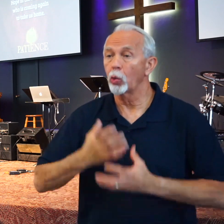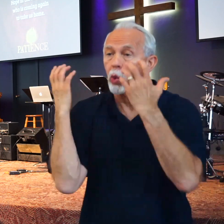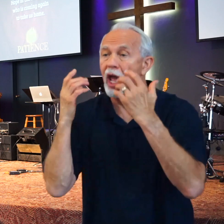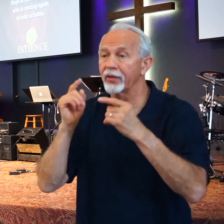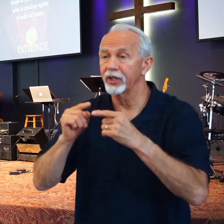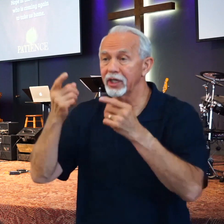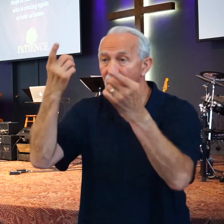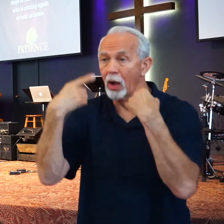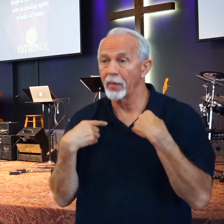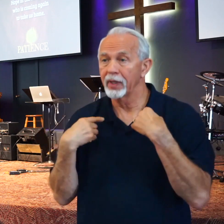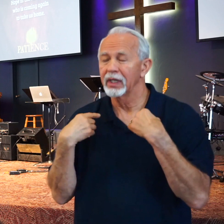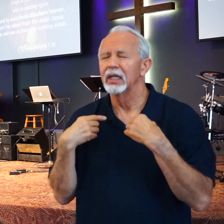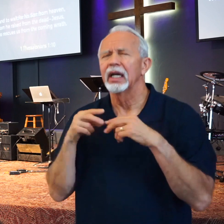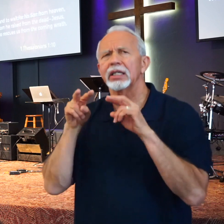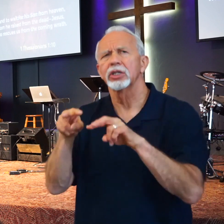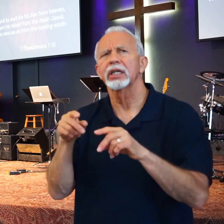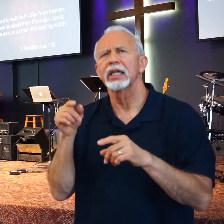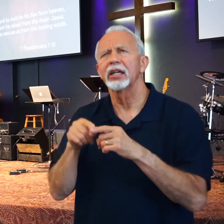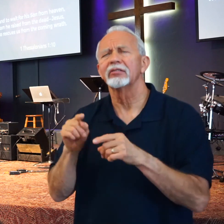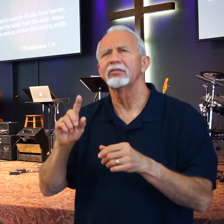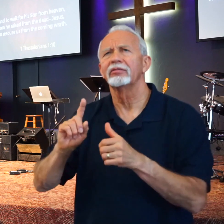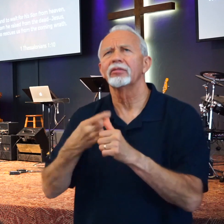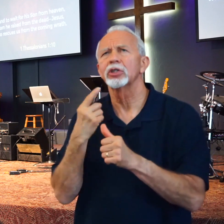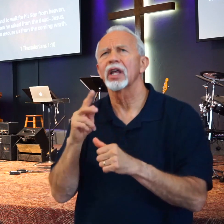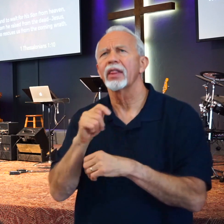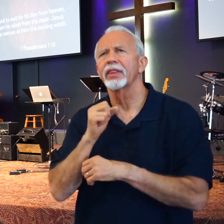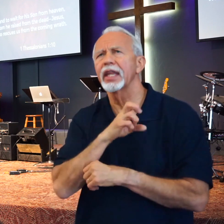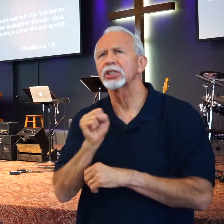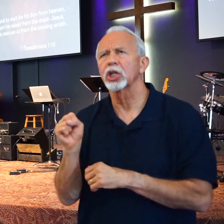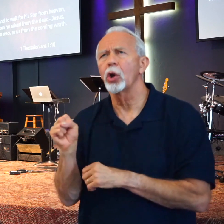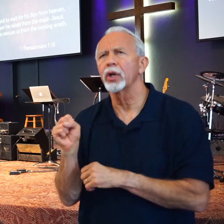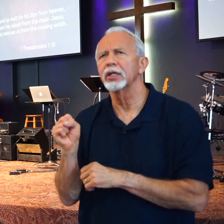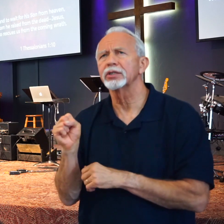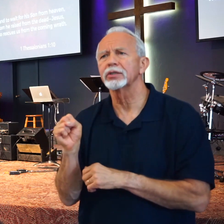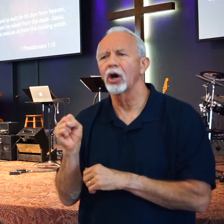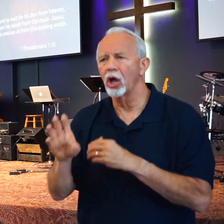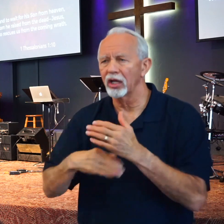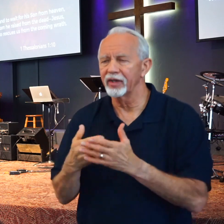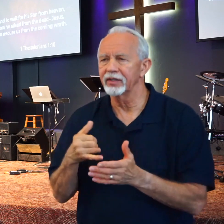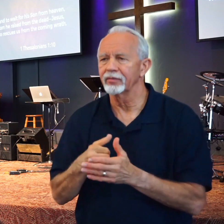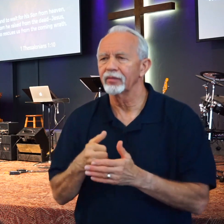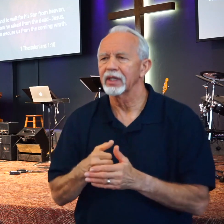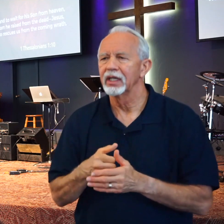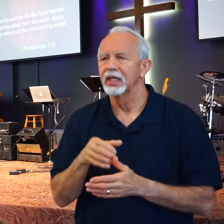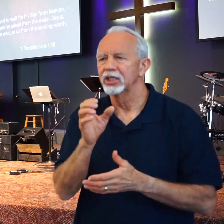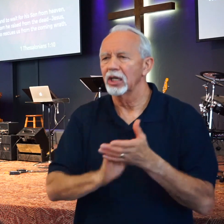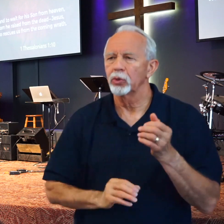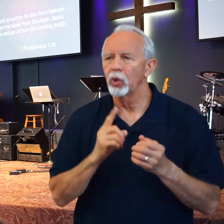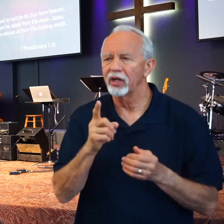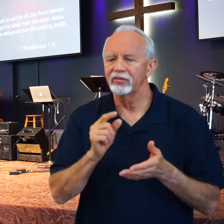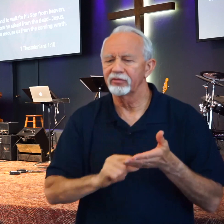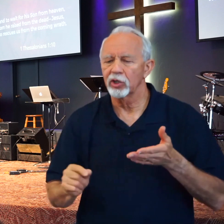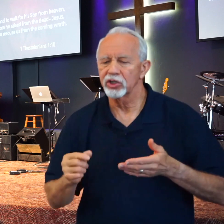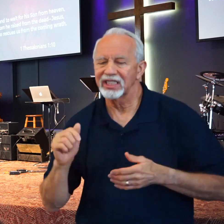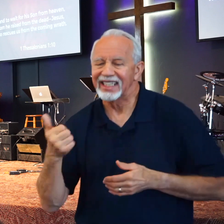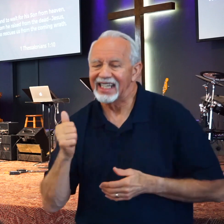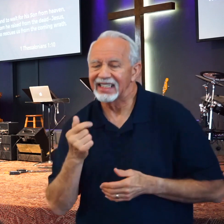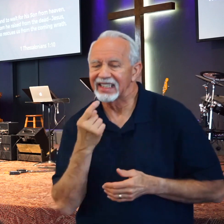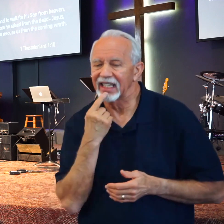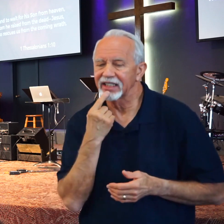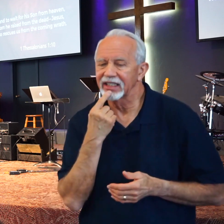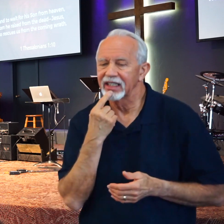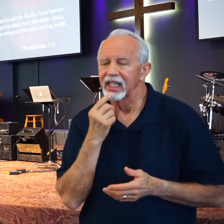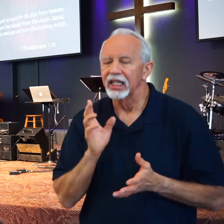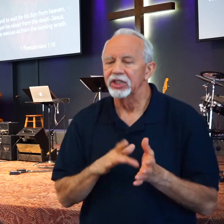at 1 Thessalonians as a whole. We have 1 Thessalonians chapter 1, verse 10, that tells us